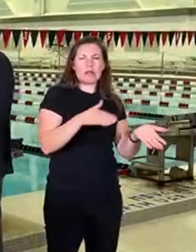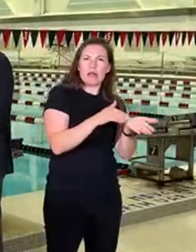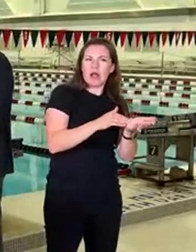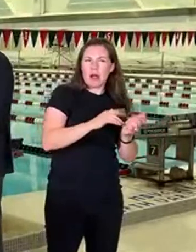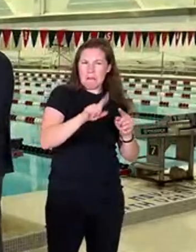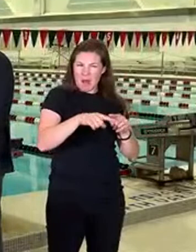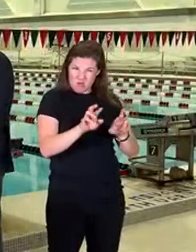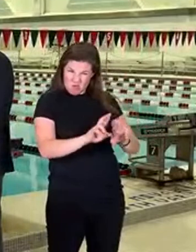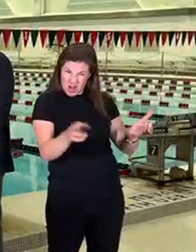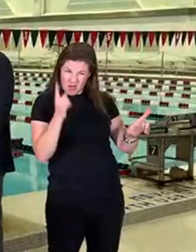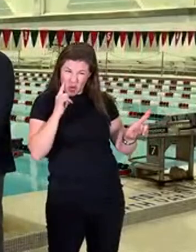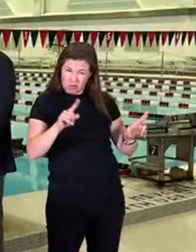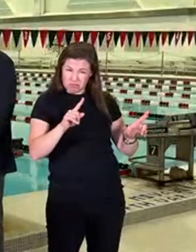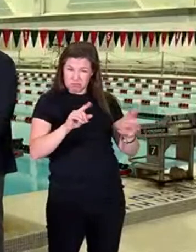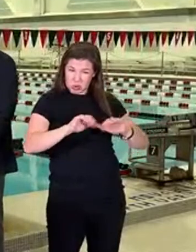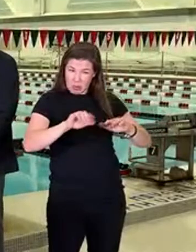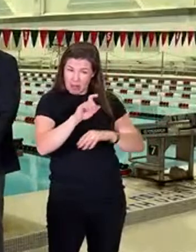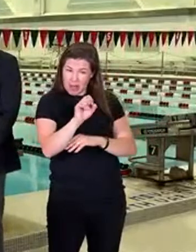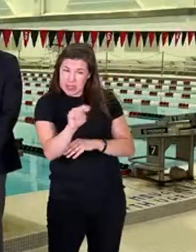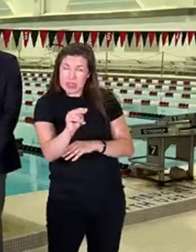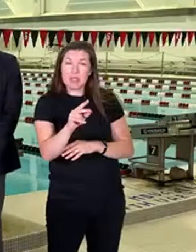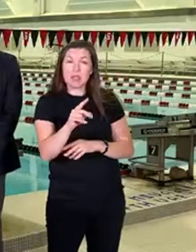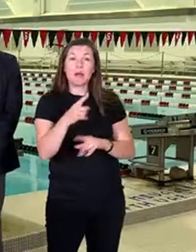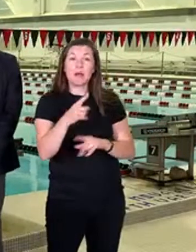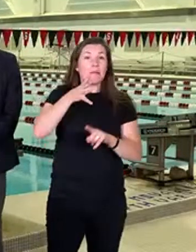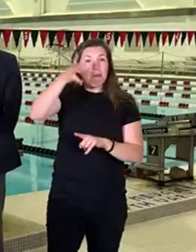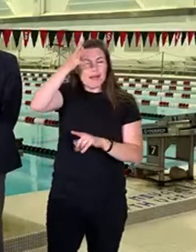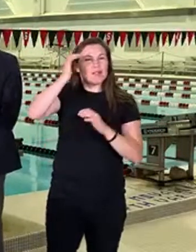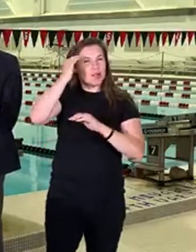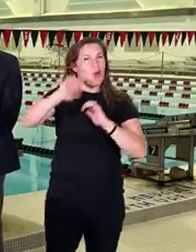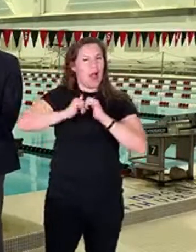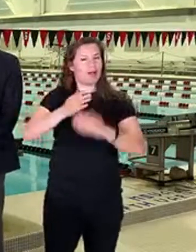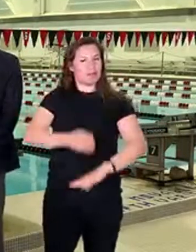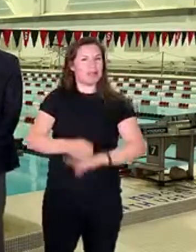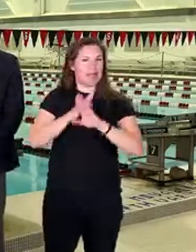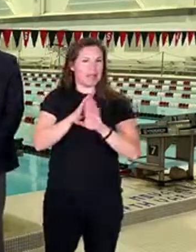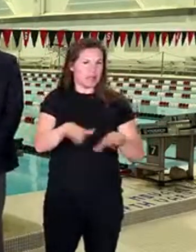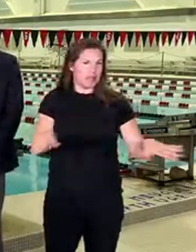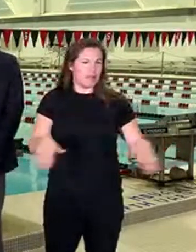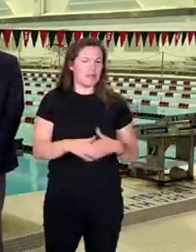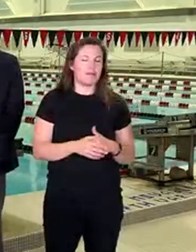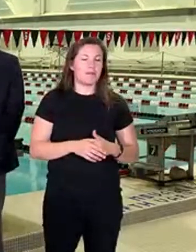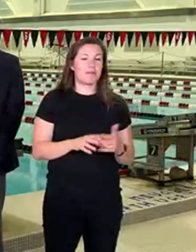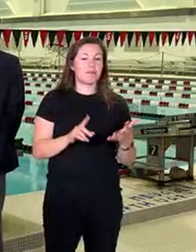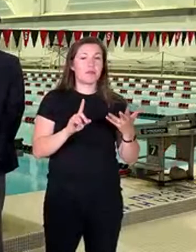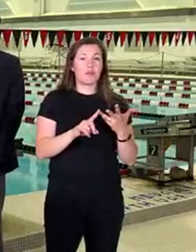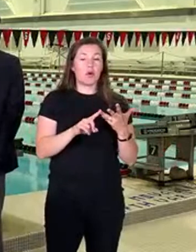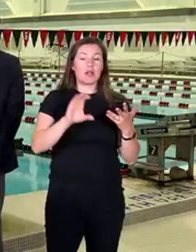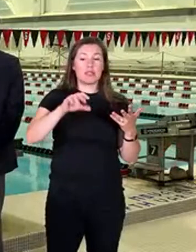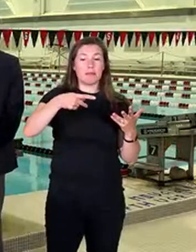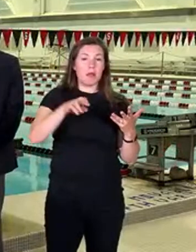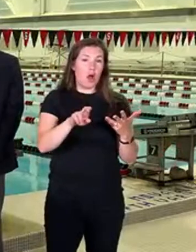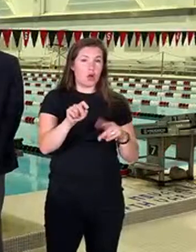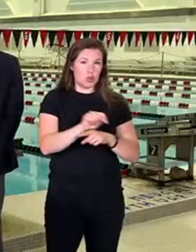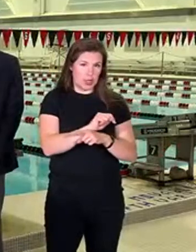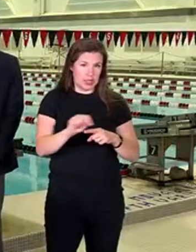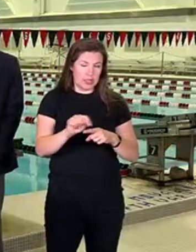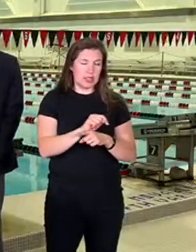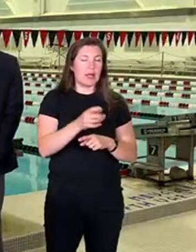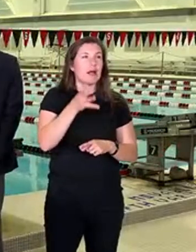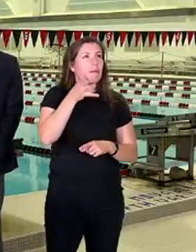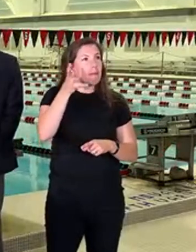swimming lesson readiness. Parents can also take swimming lessons so they know how to protect their kids. Number 4, CPR training.